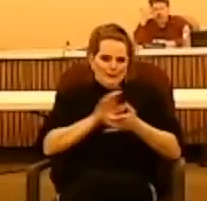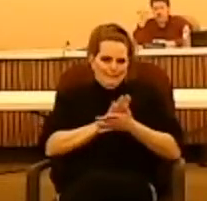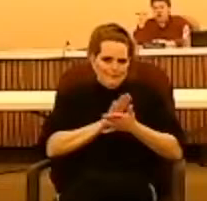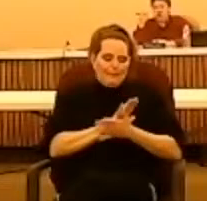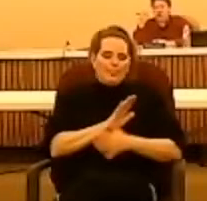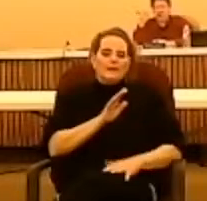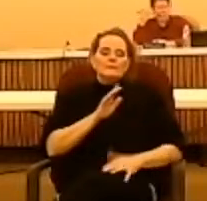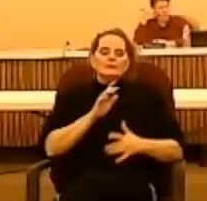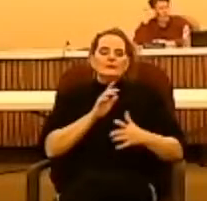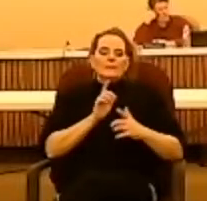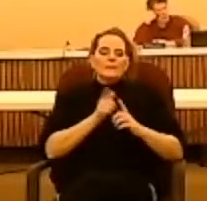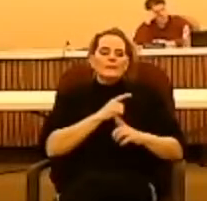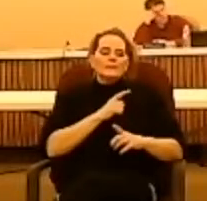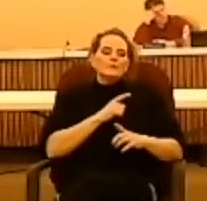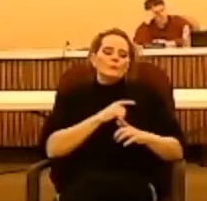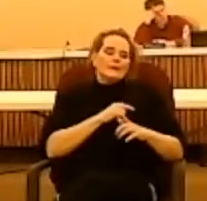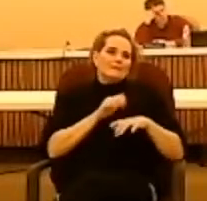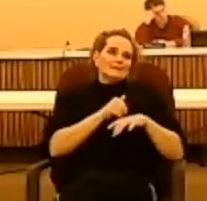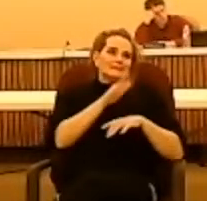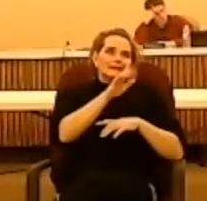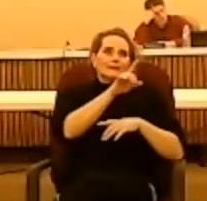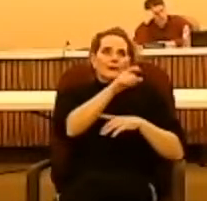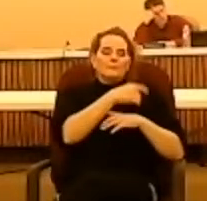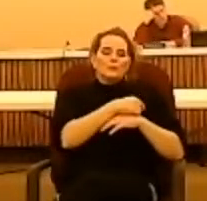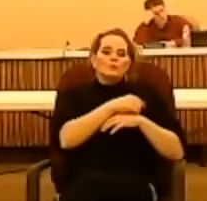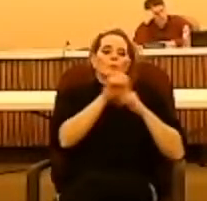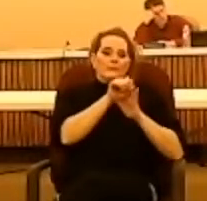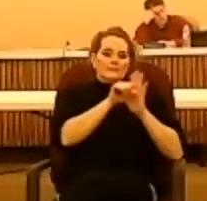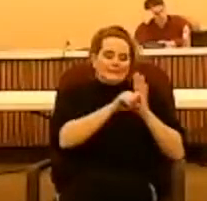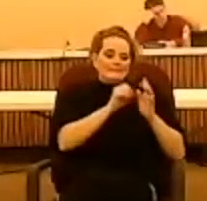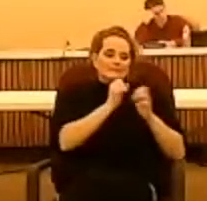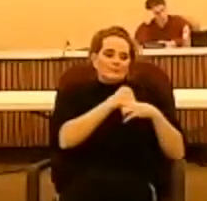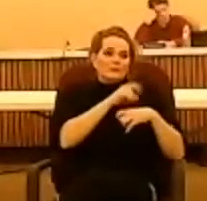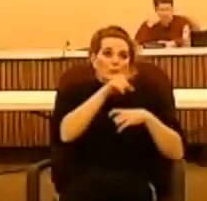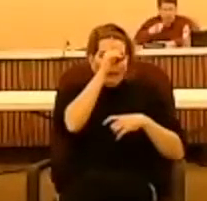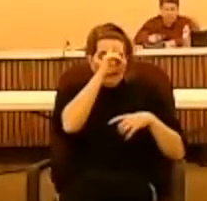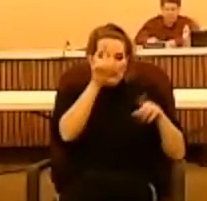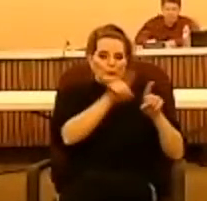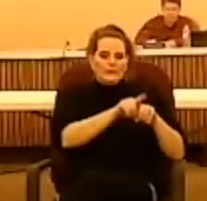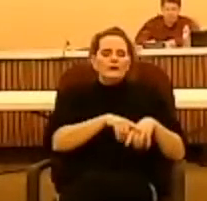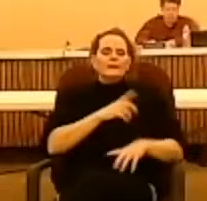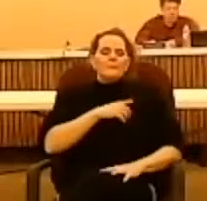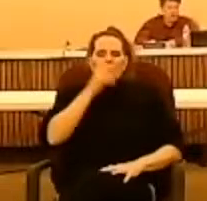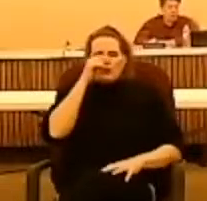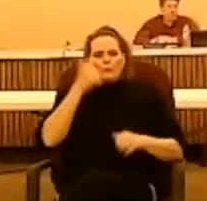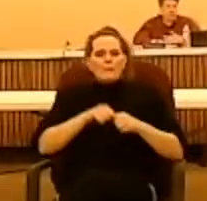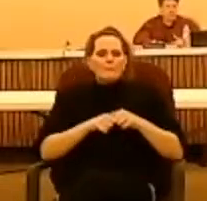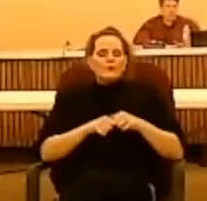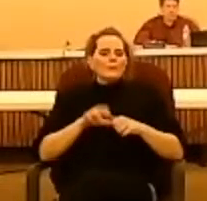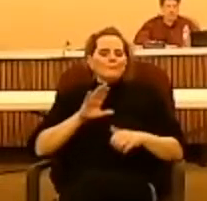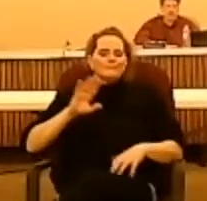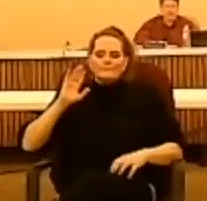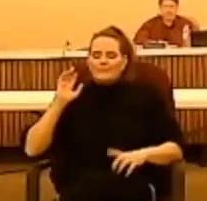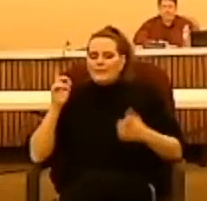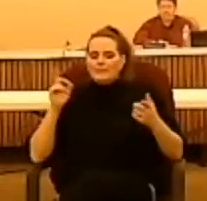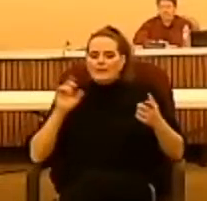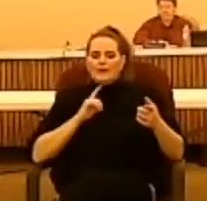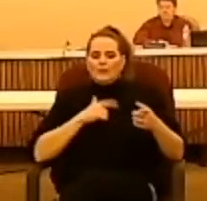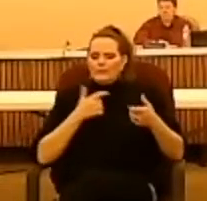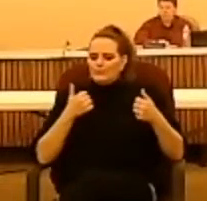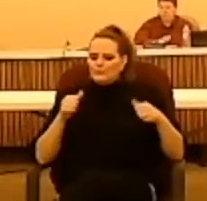then to go out to the state to make sure the state's good with it. If you'll remember from when we were trying to do,